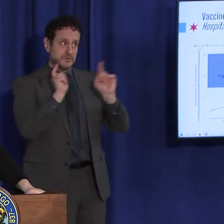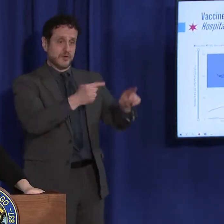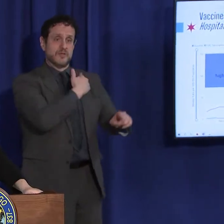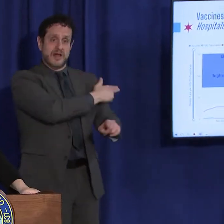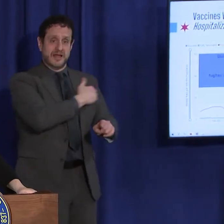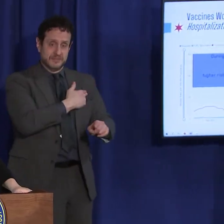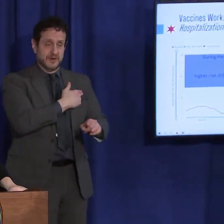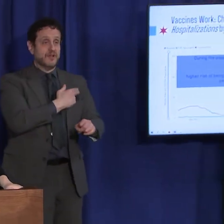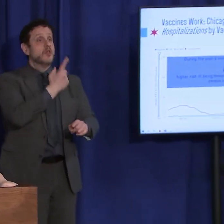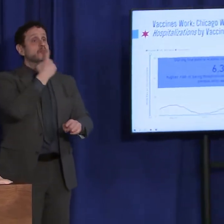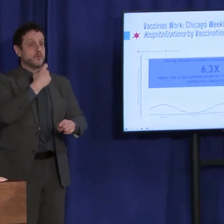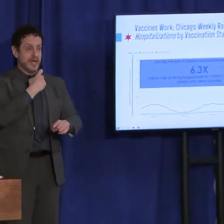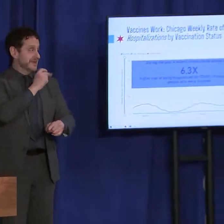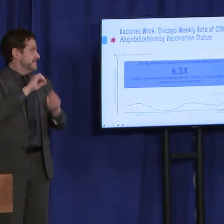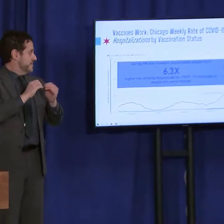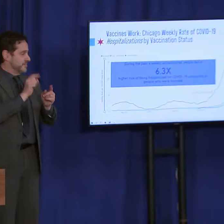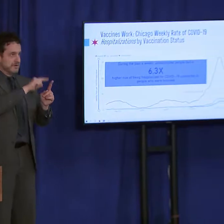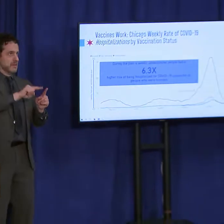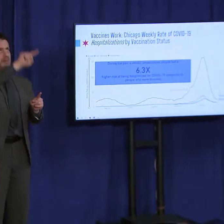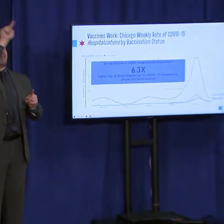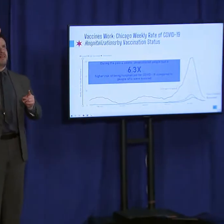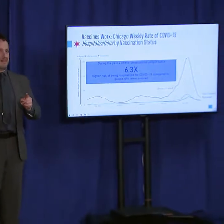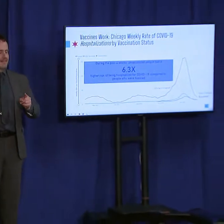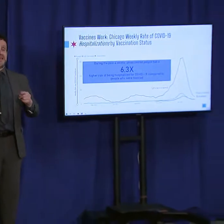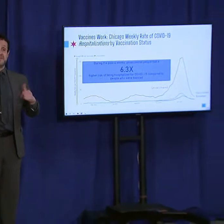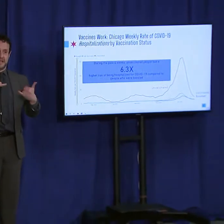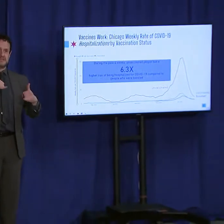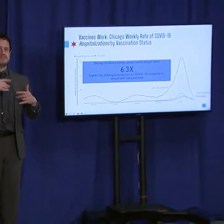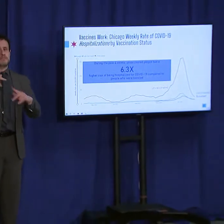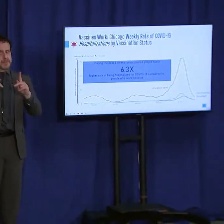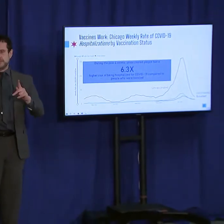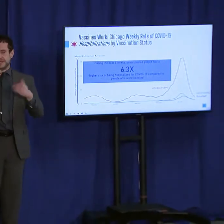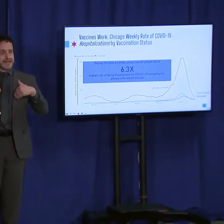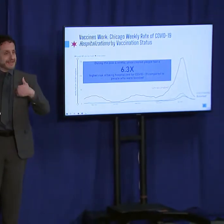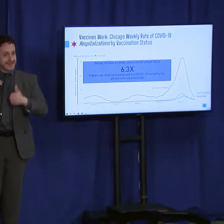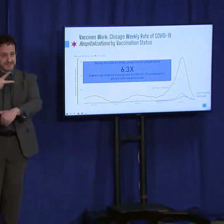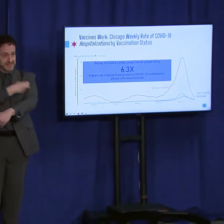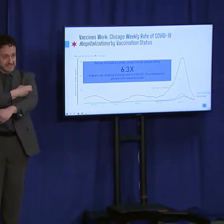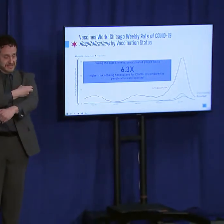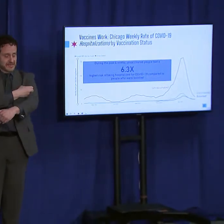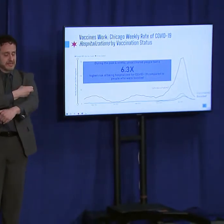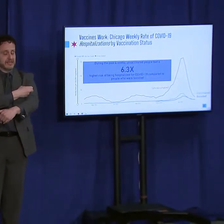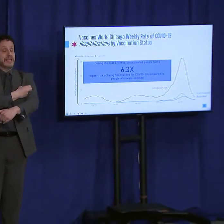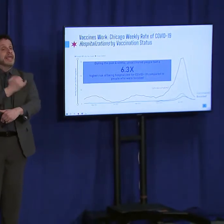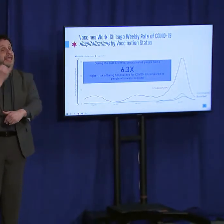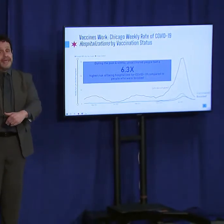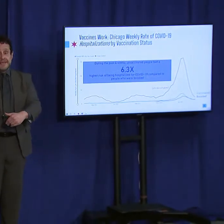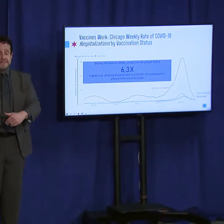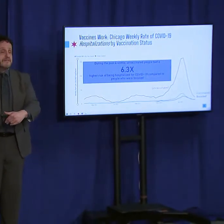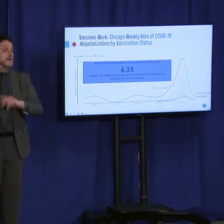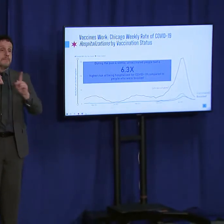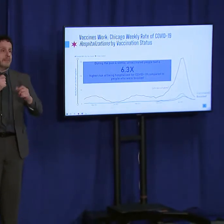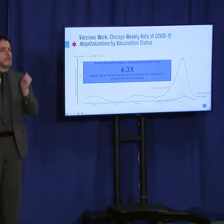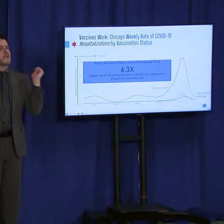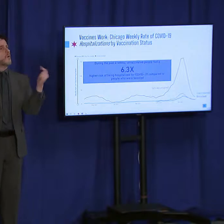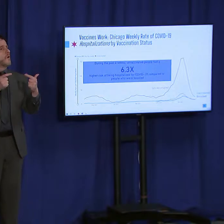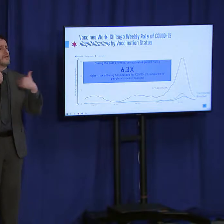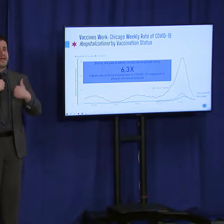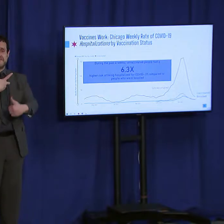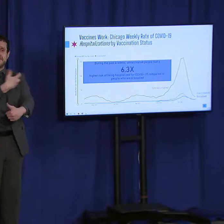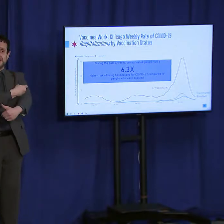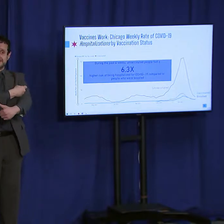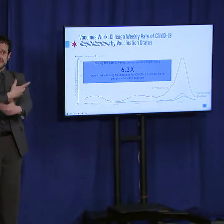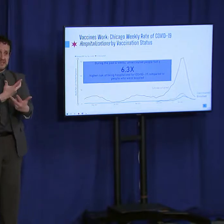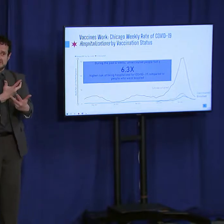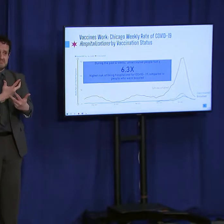red. That's the unvaccinated. If we could turn all of that red into blue, we wouldn't need to shut anything down again. We